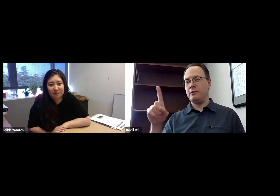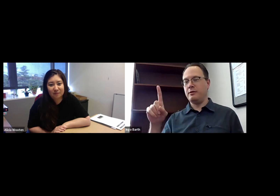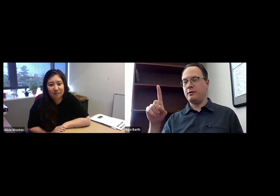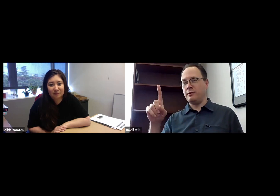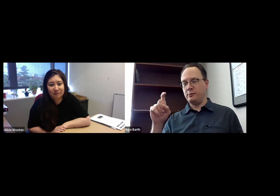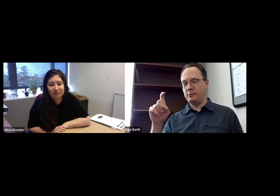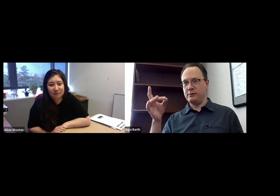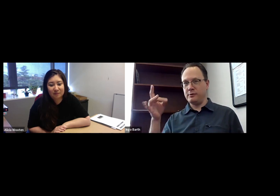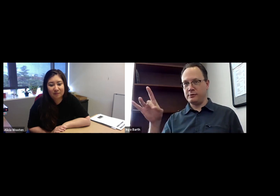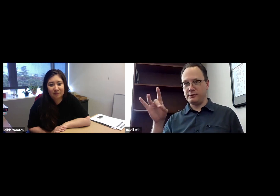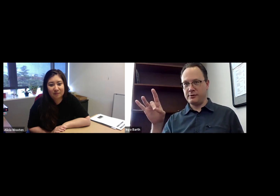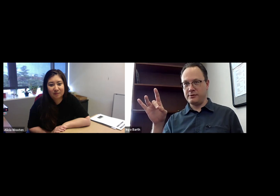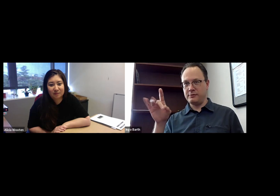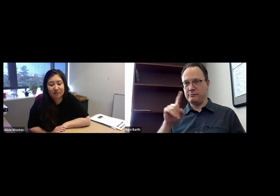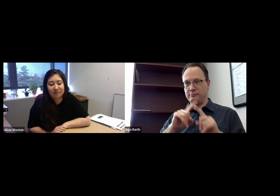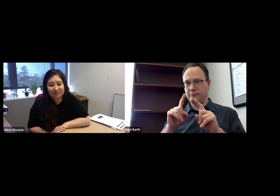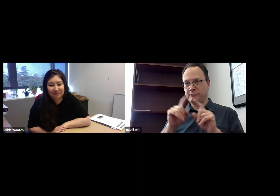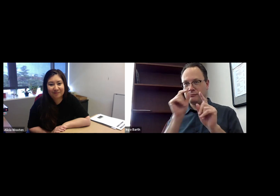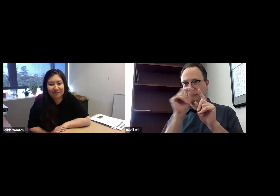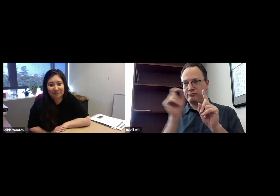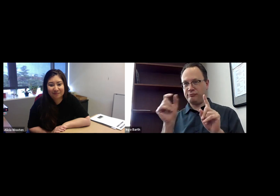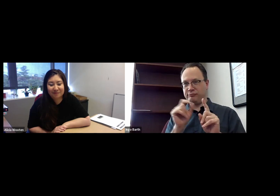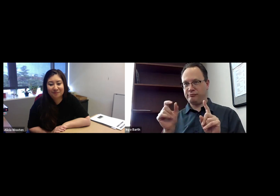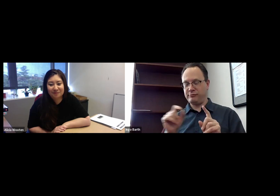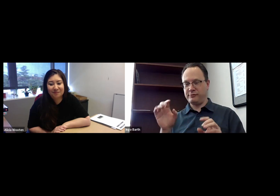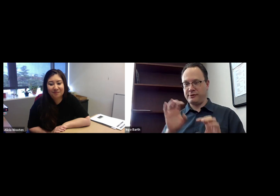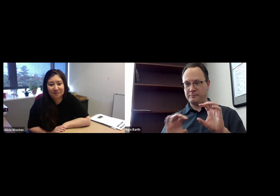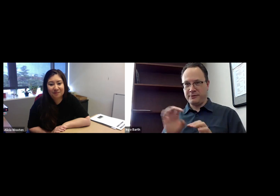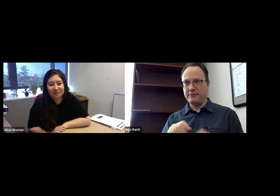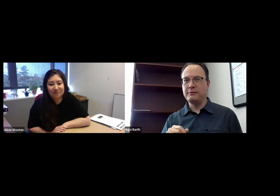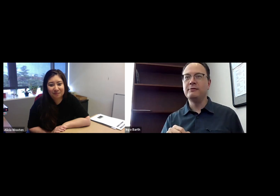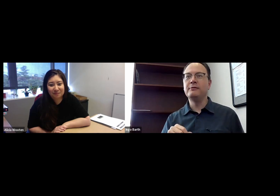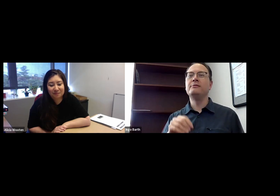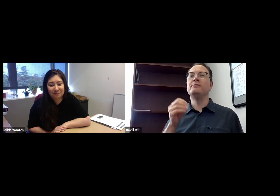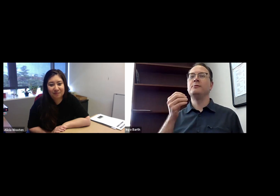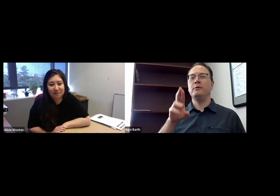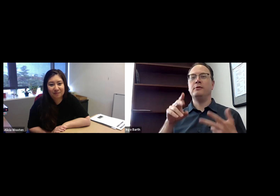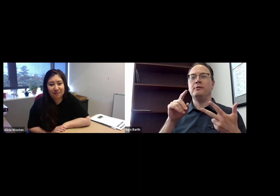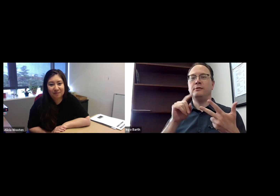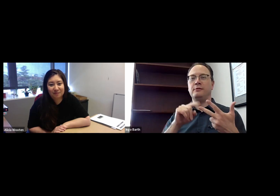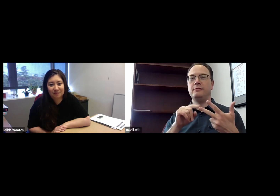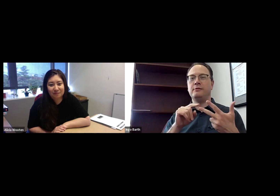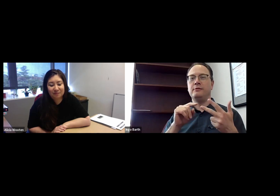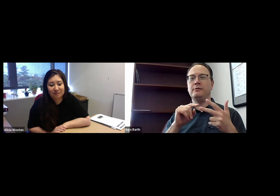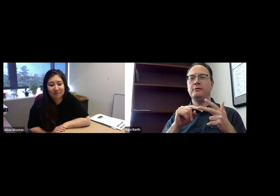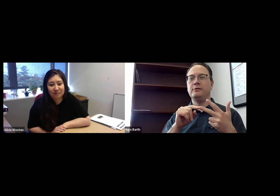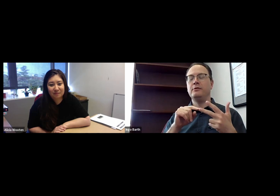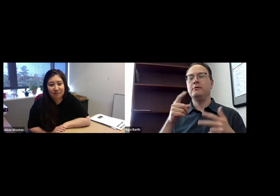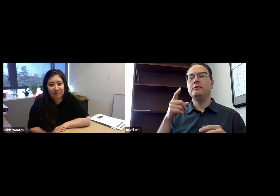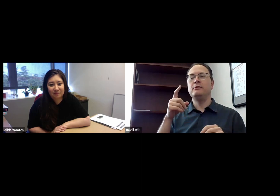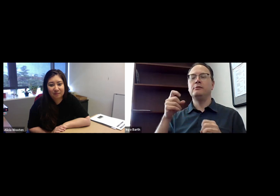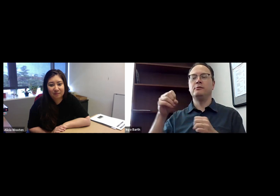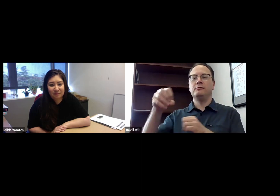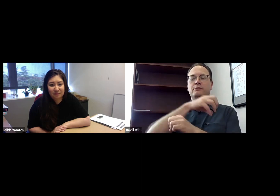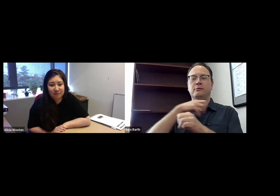And also chemistry as well. And the signs for the periodic table.